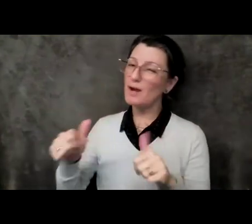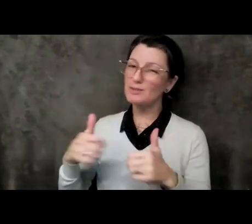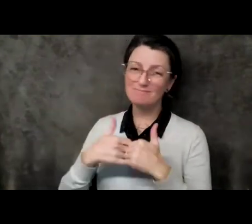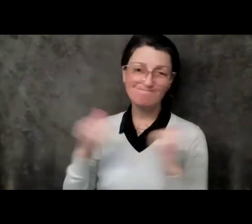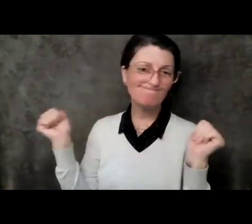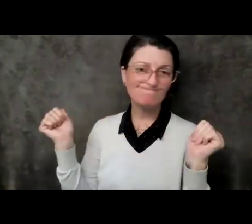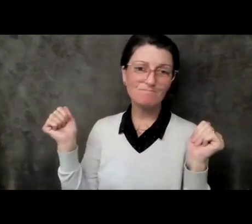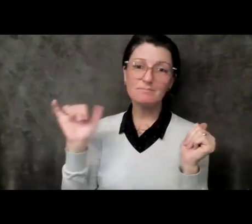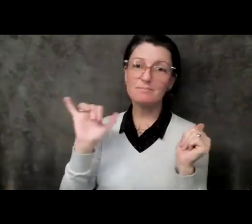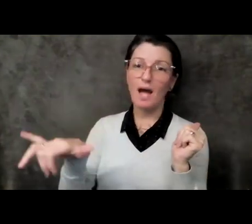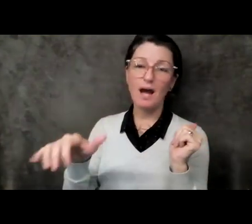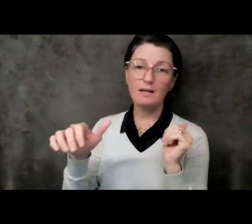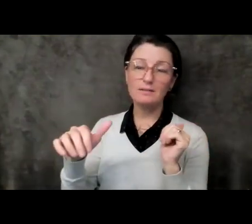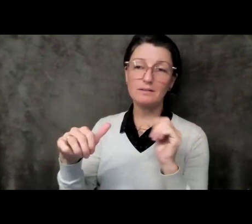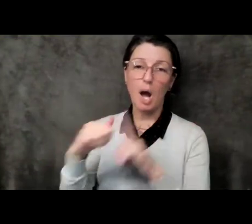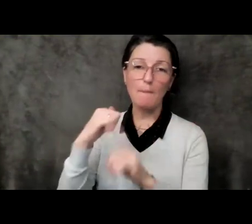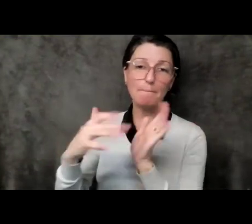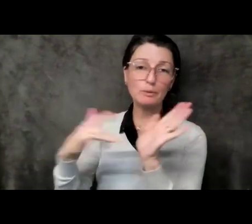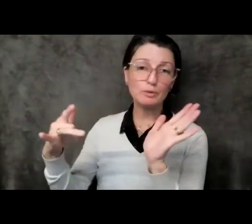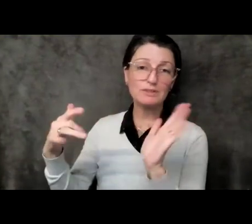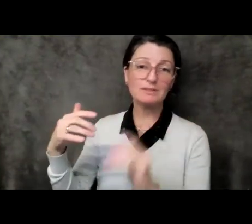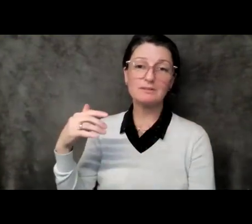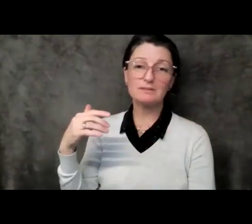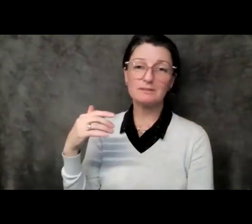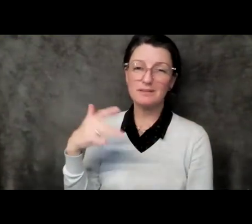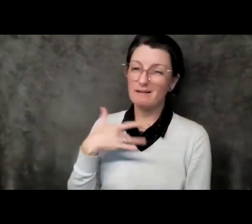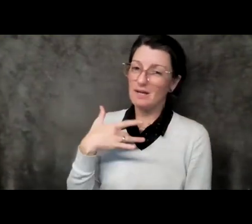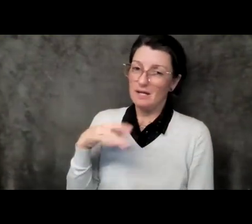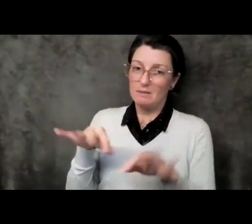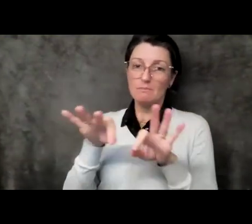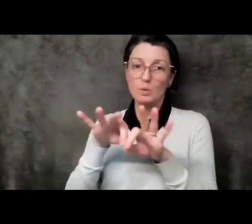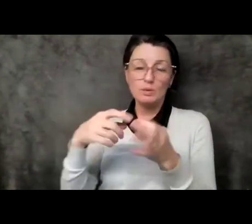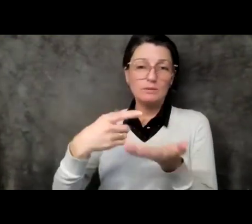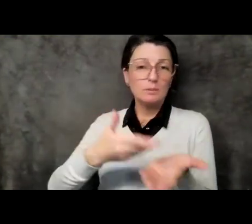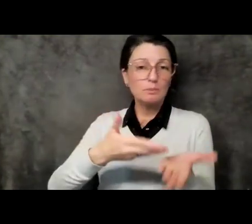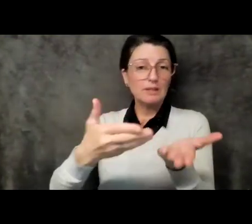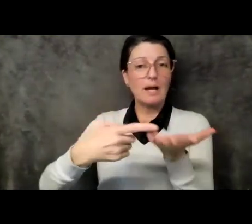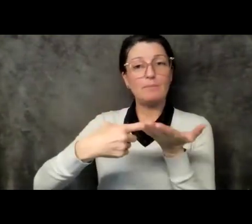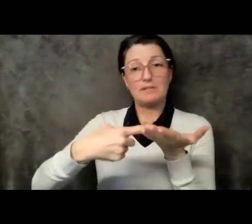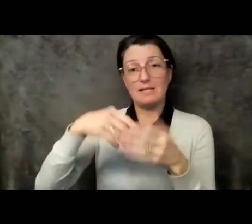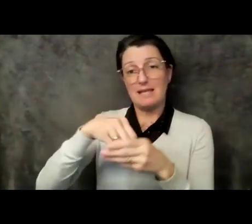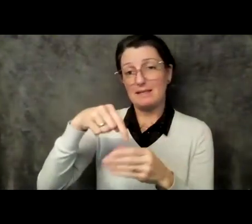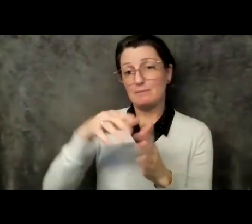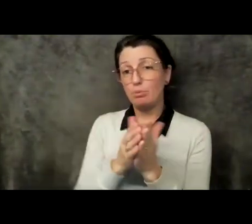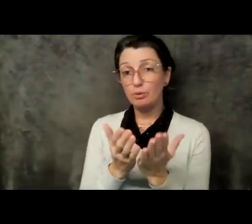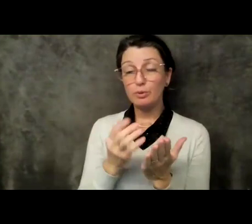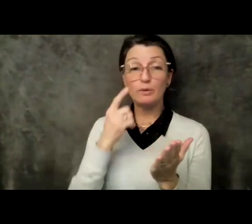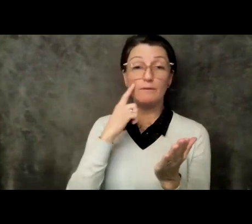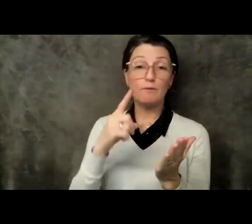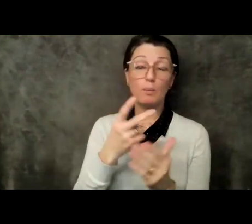So it felt important to talk about that in this book, both for the character